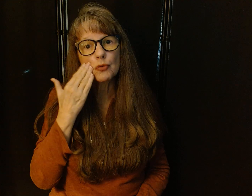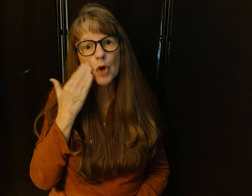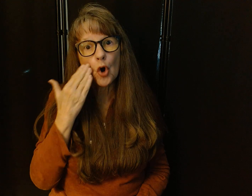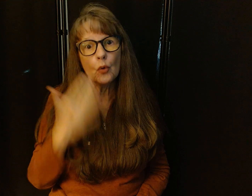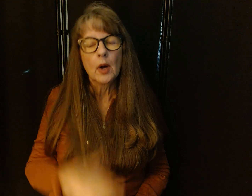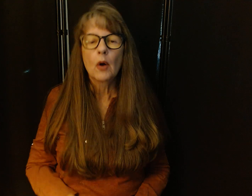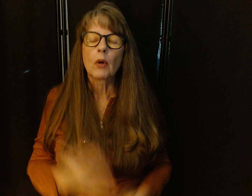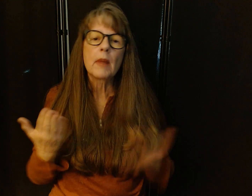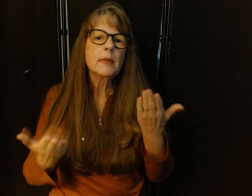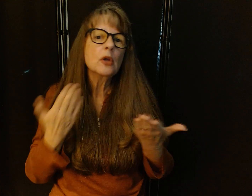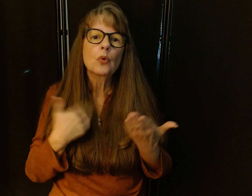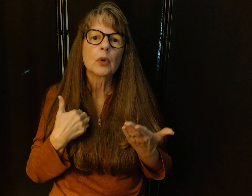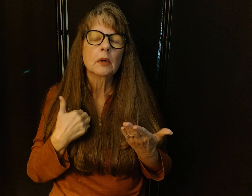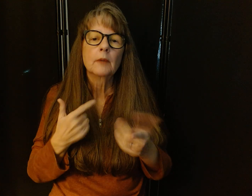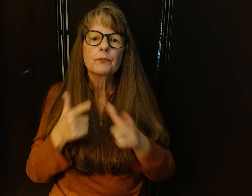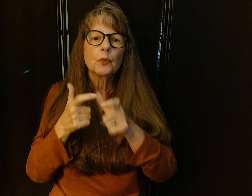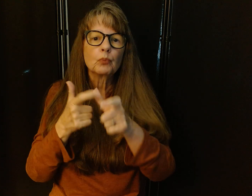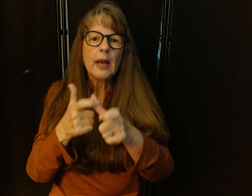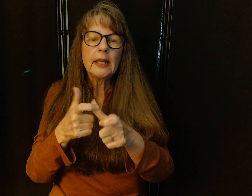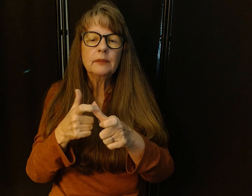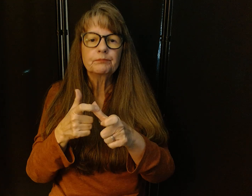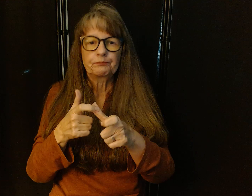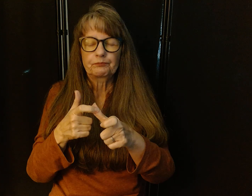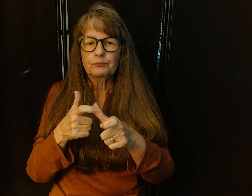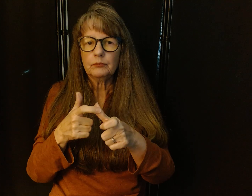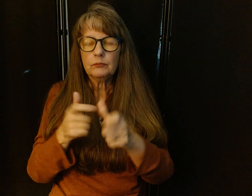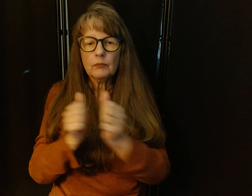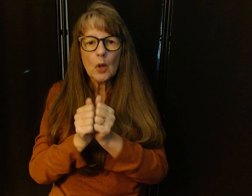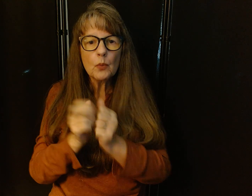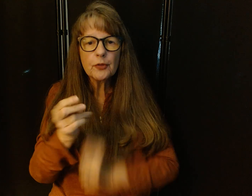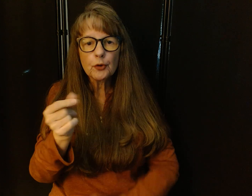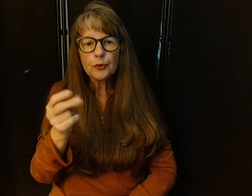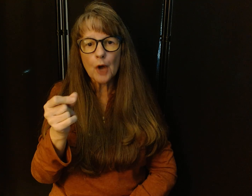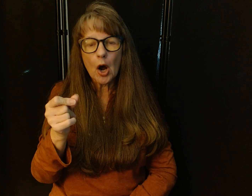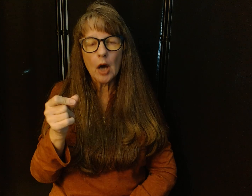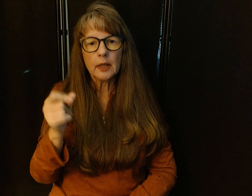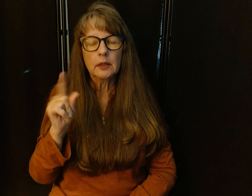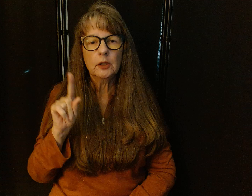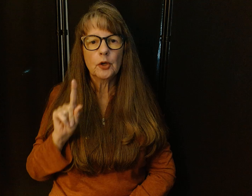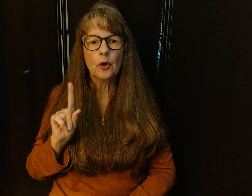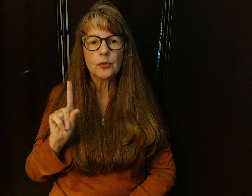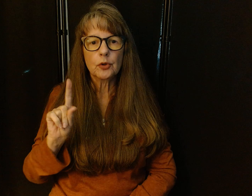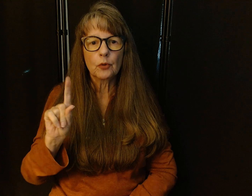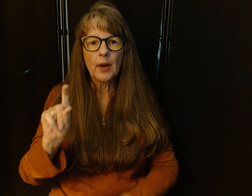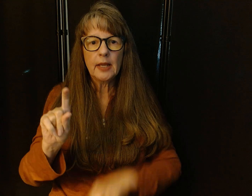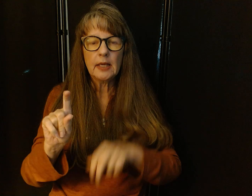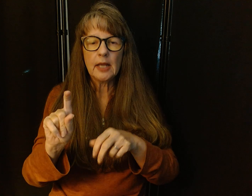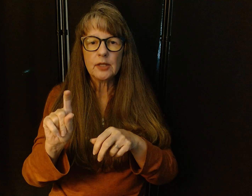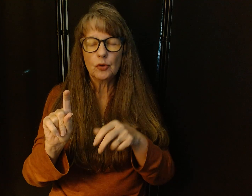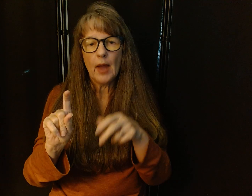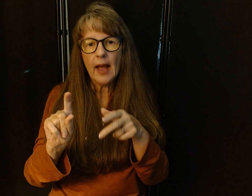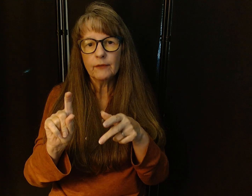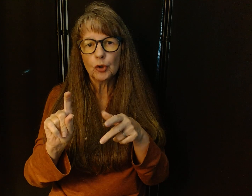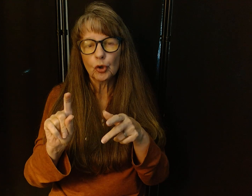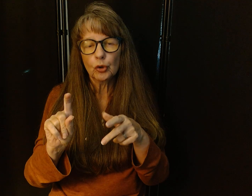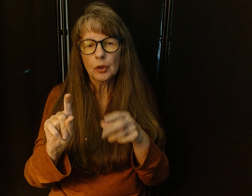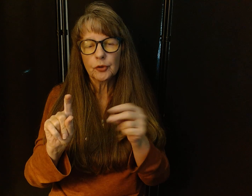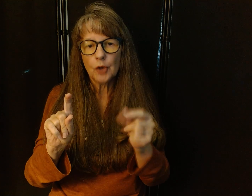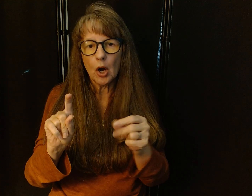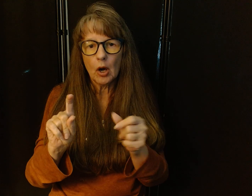know, or maybe you were running with your dog, so you're running and so you have your dog